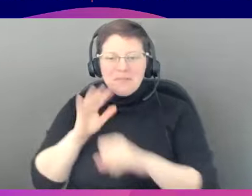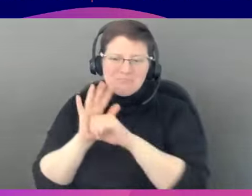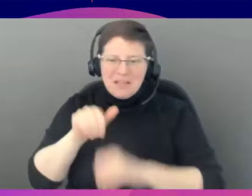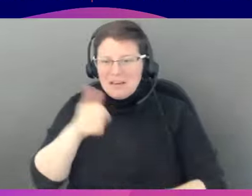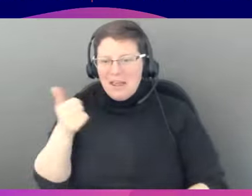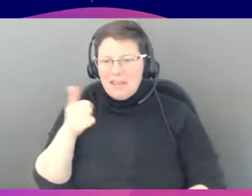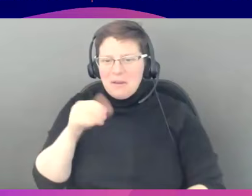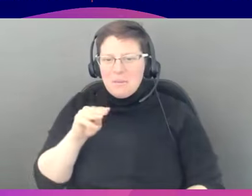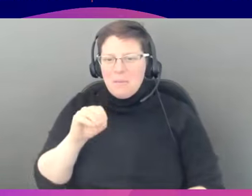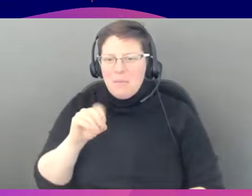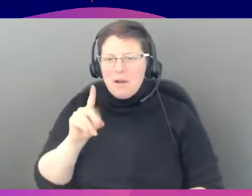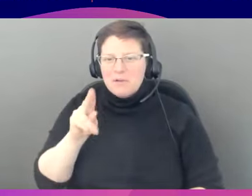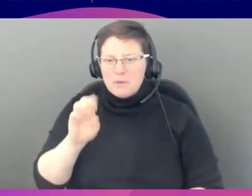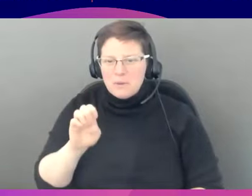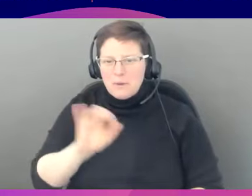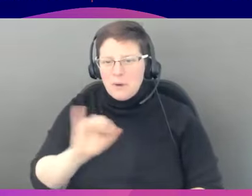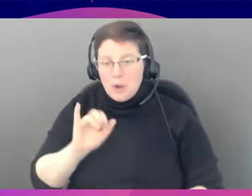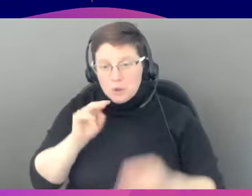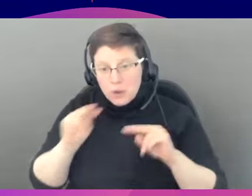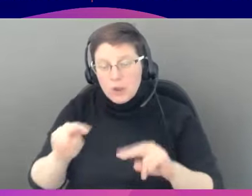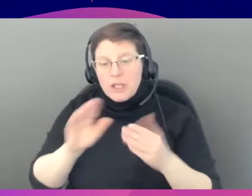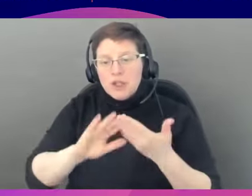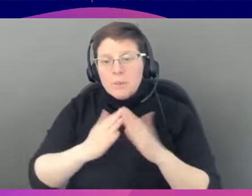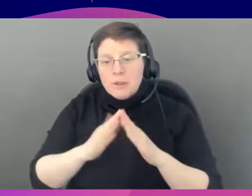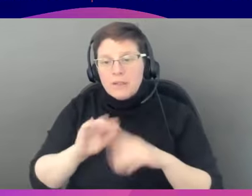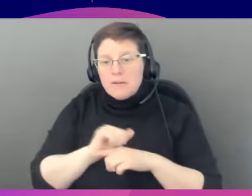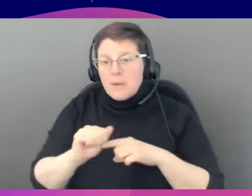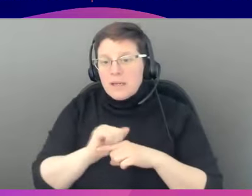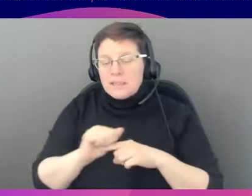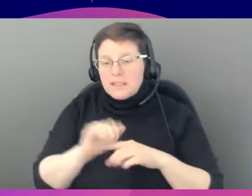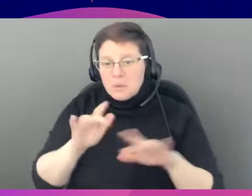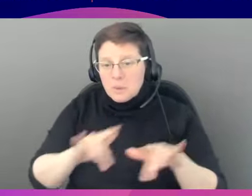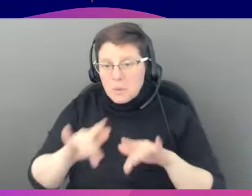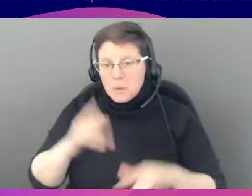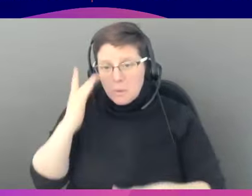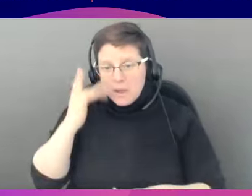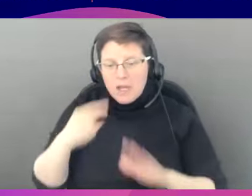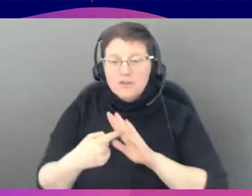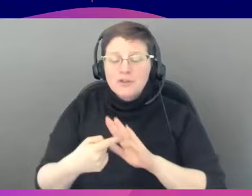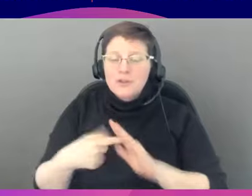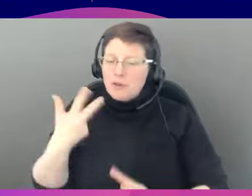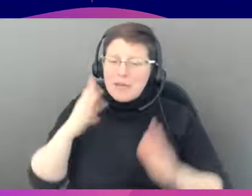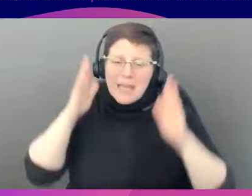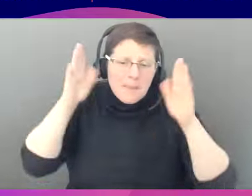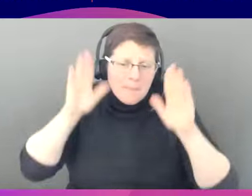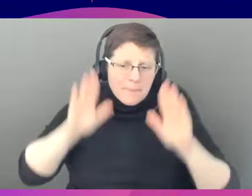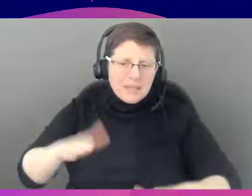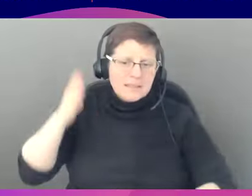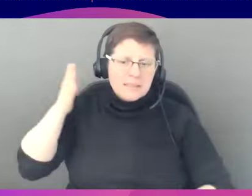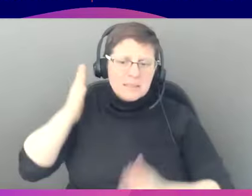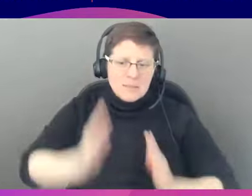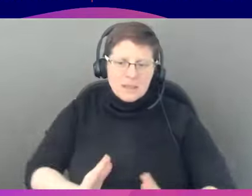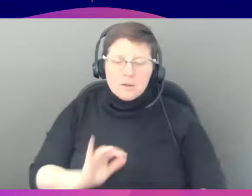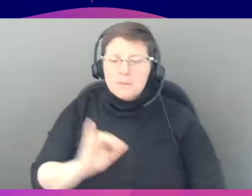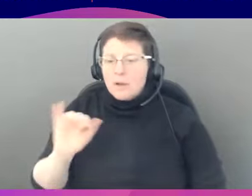really encourage you to watch our community practice recording because it features three really incredible speakers. But also we